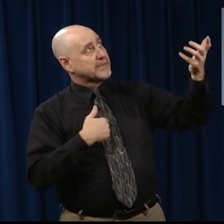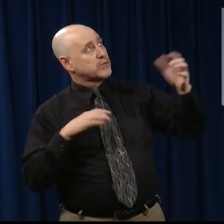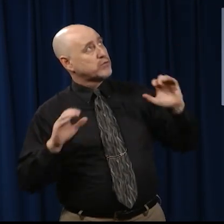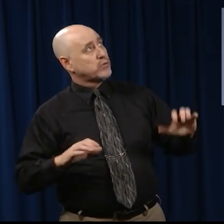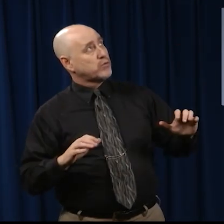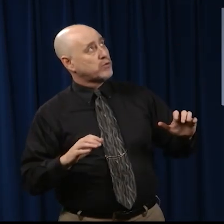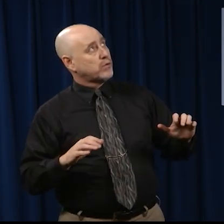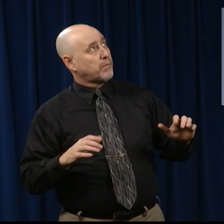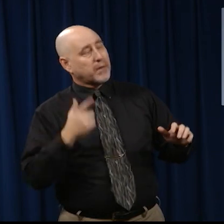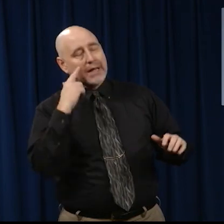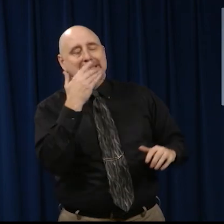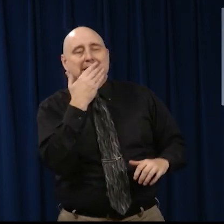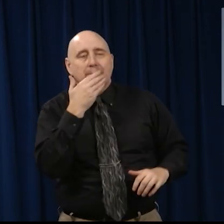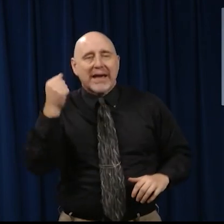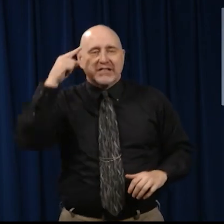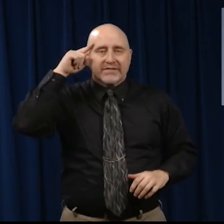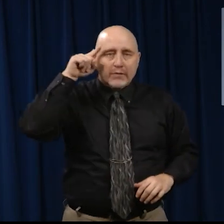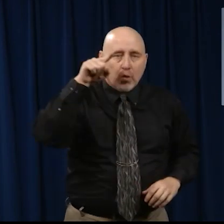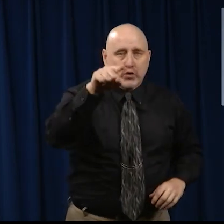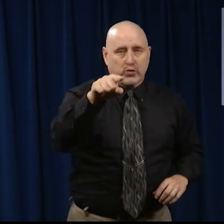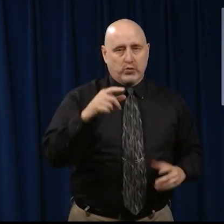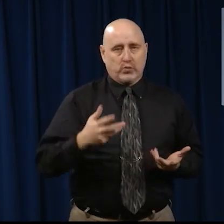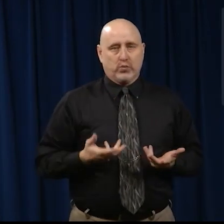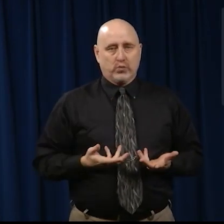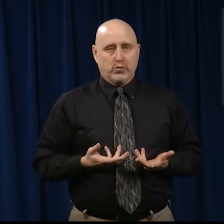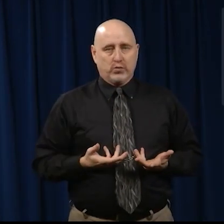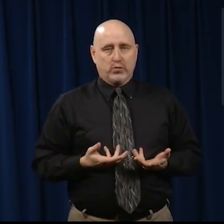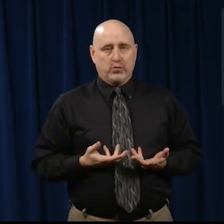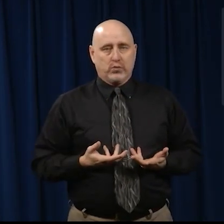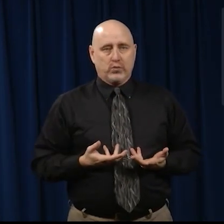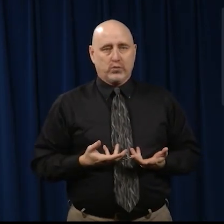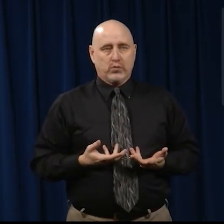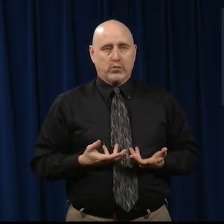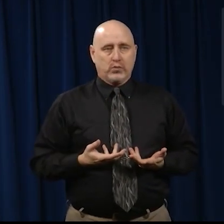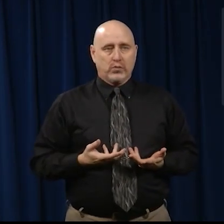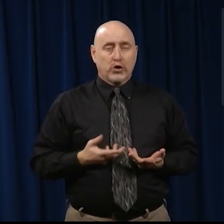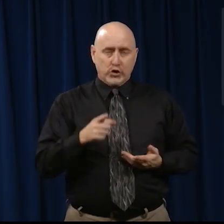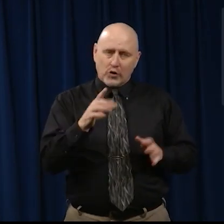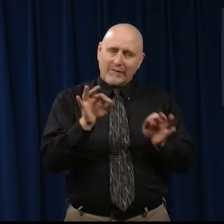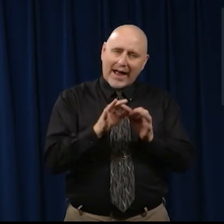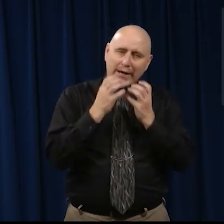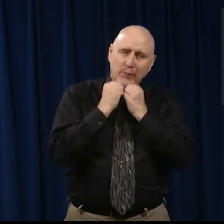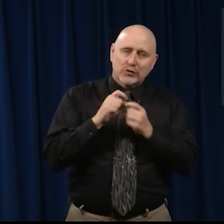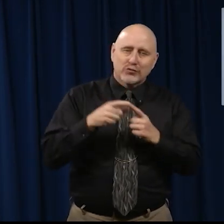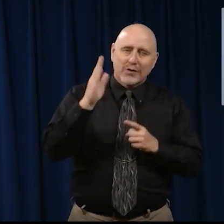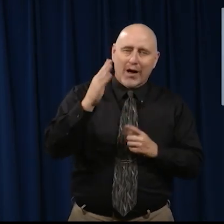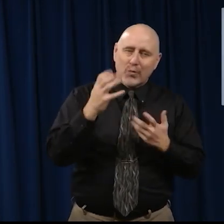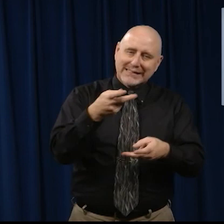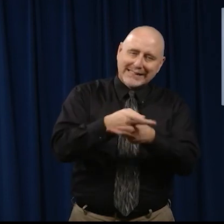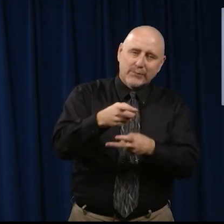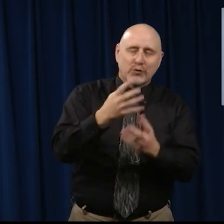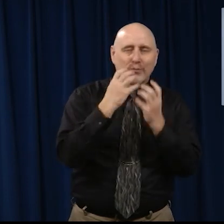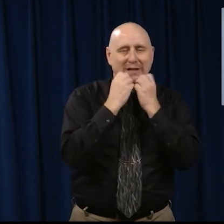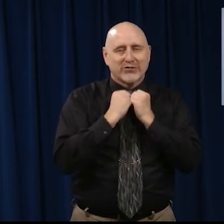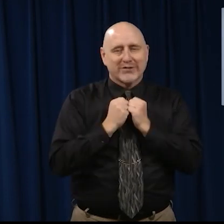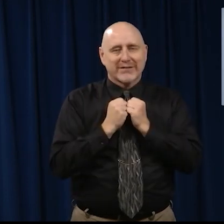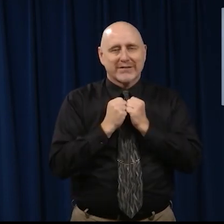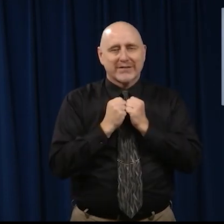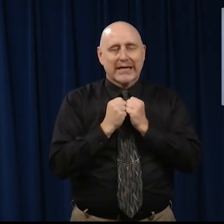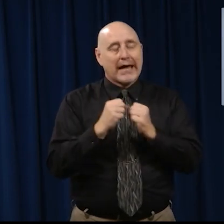from you because it's best for you. You're valuable to God, and He wants to keep you precious.